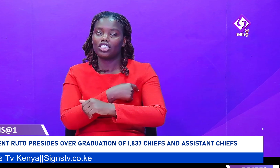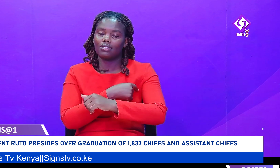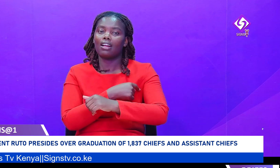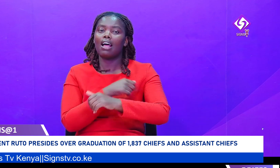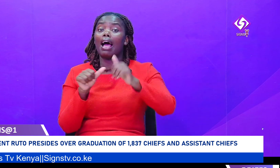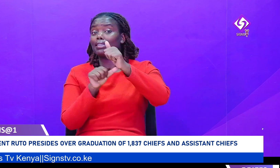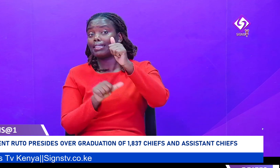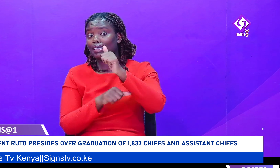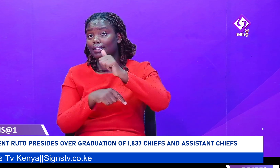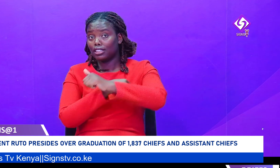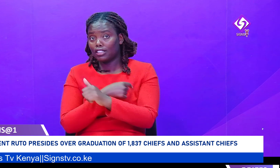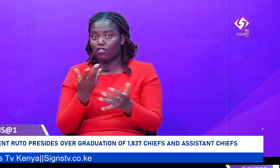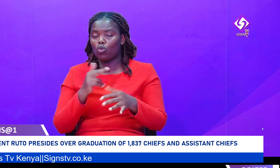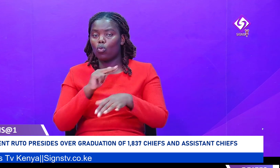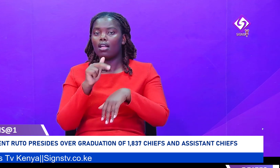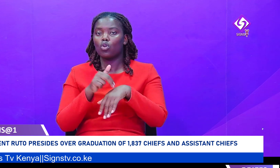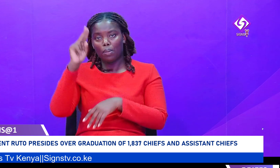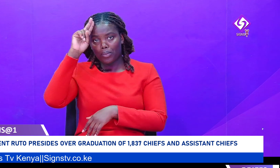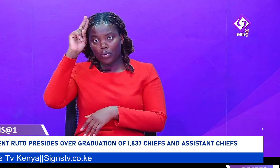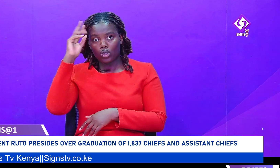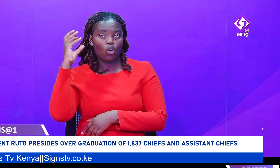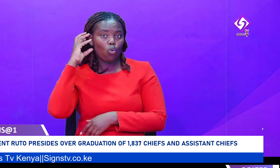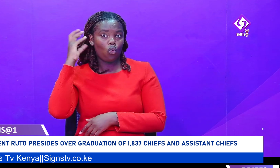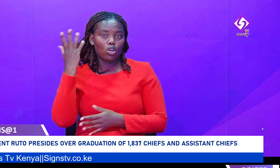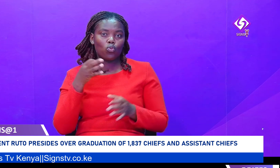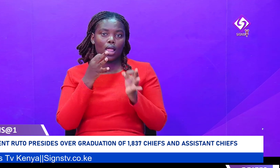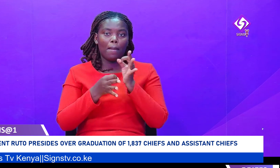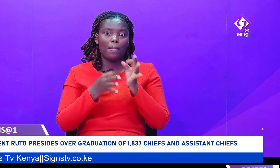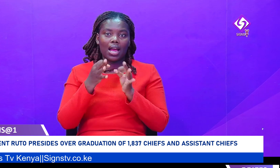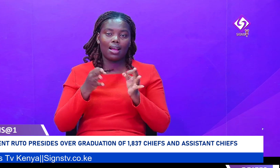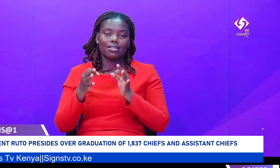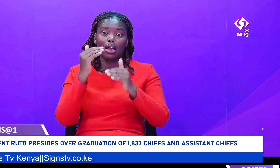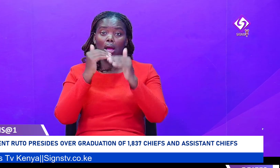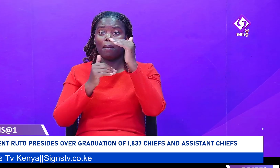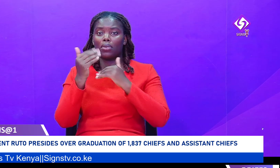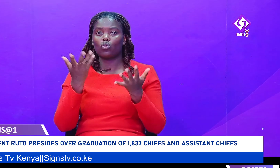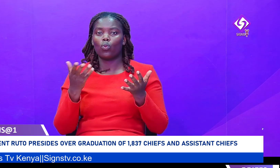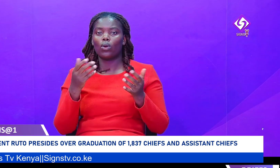chiefs and assistant chief at the National Police College, Embakasi campus.